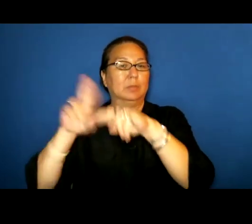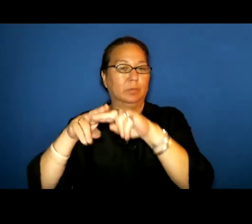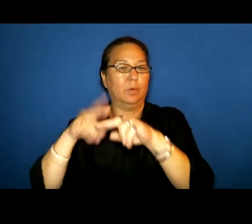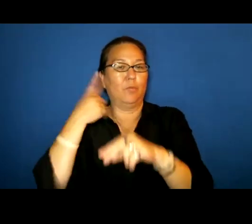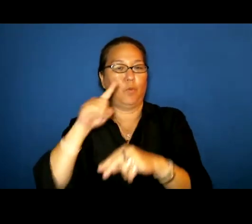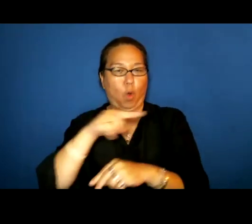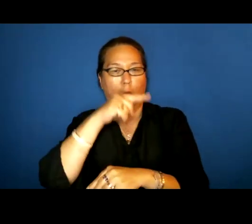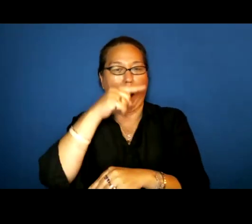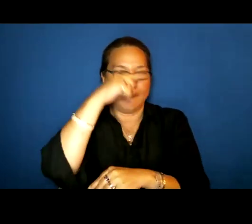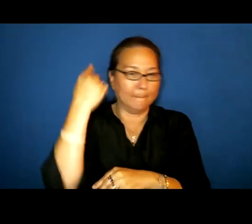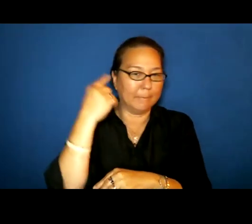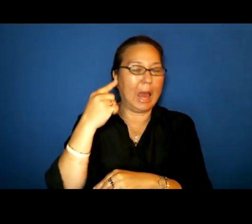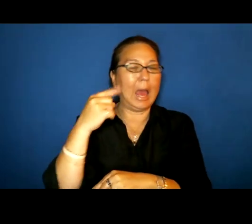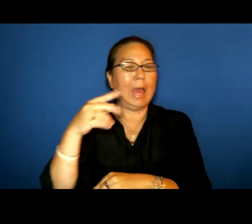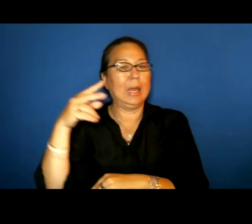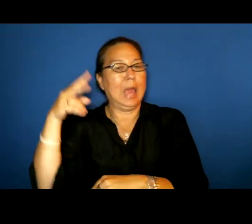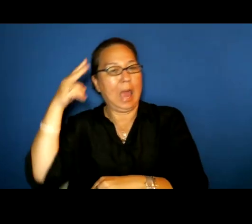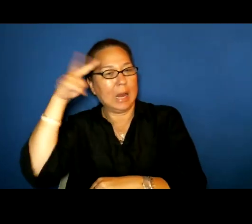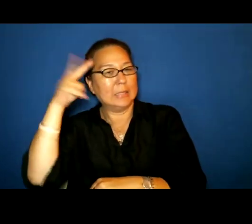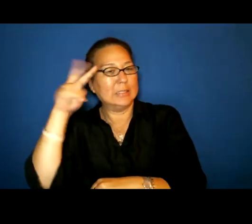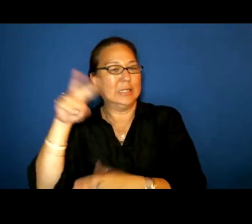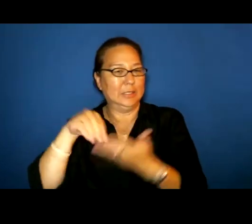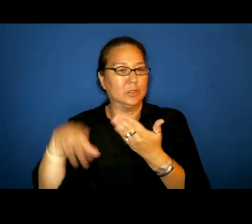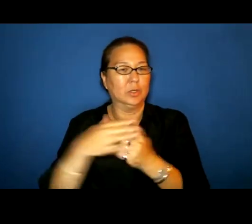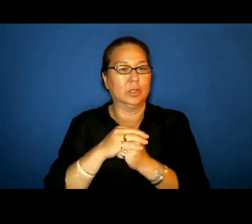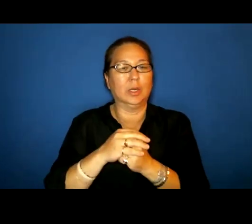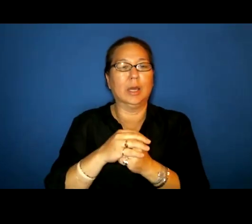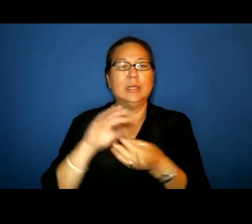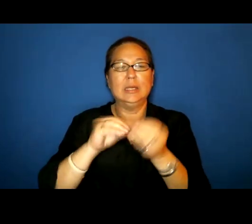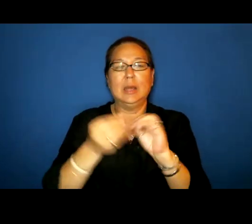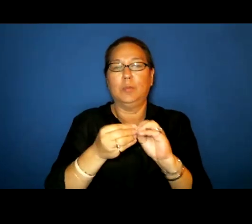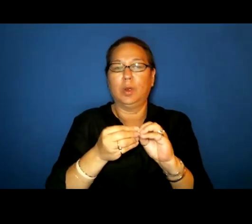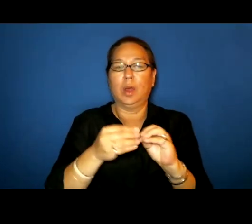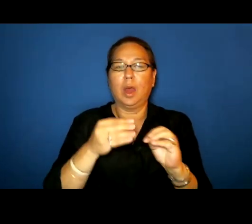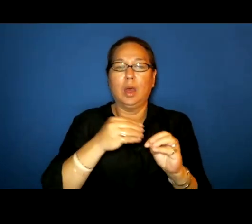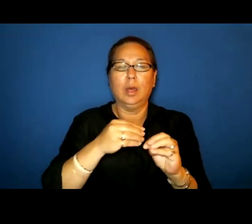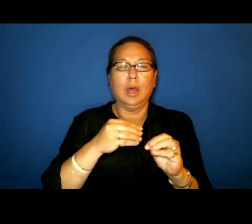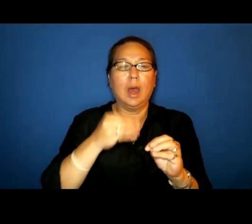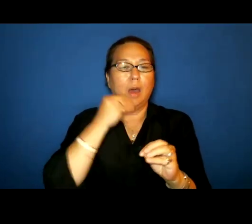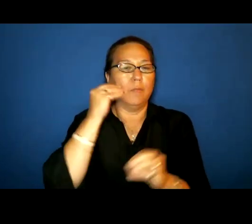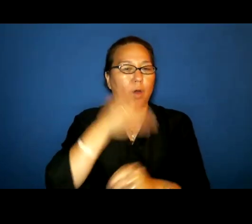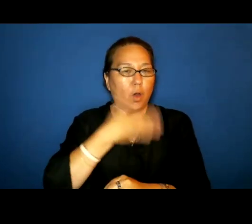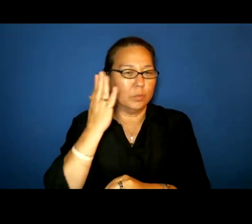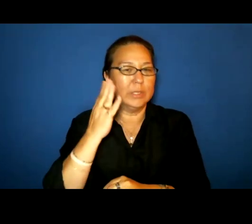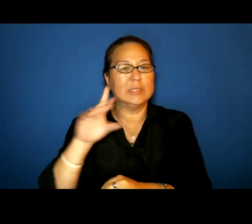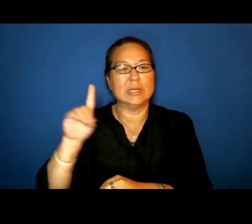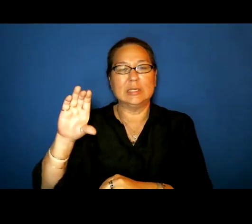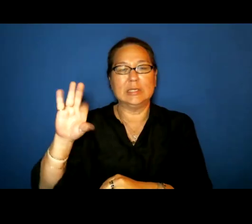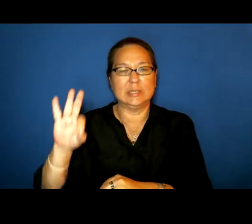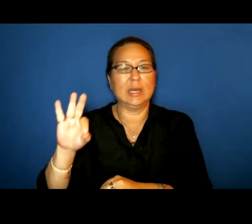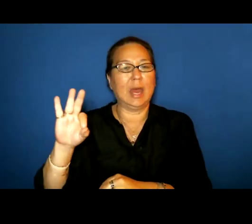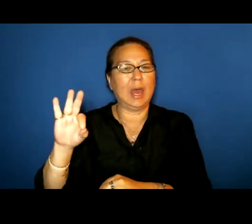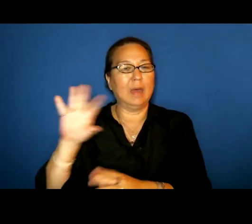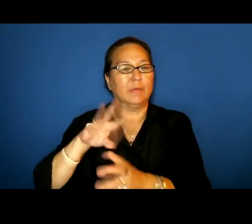DCF-involved youth increased. The number of previously underrepresented BPS sending schools increased. And